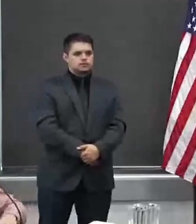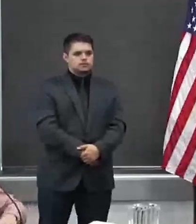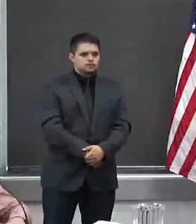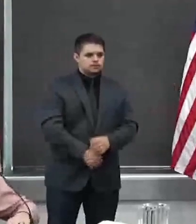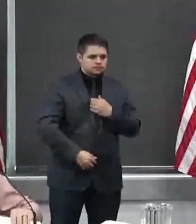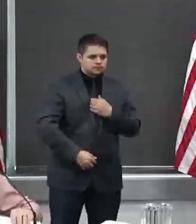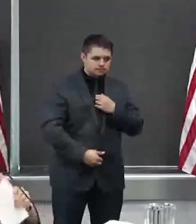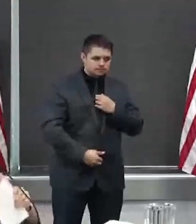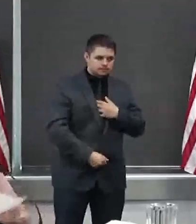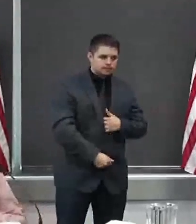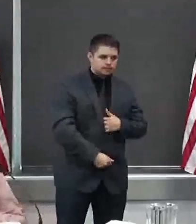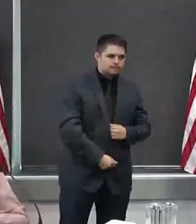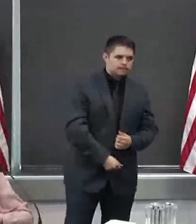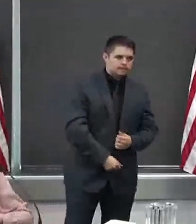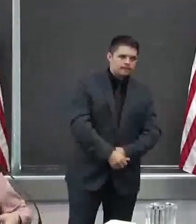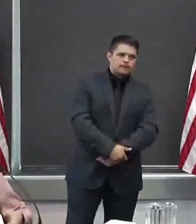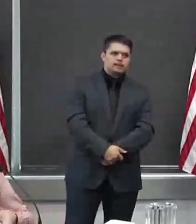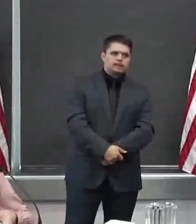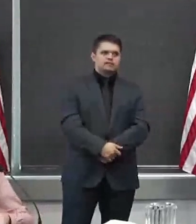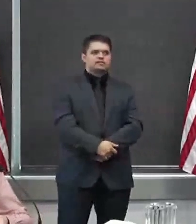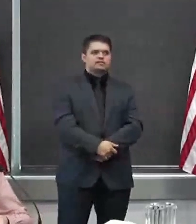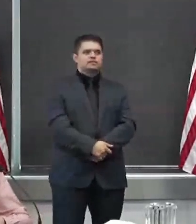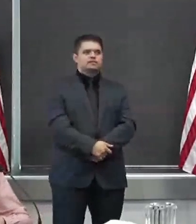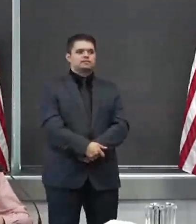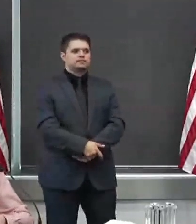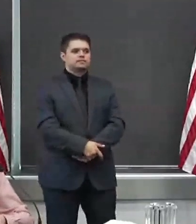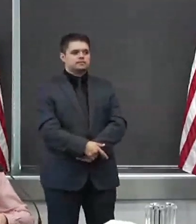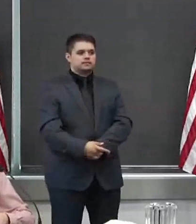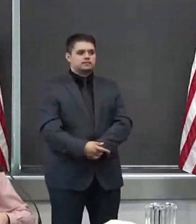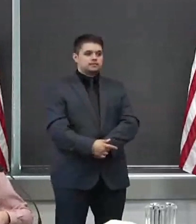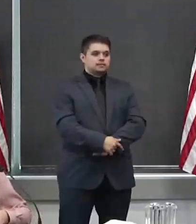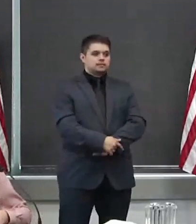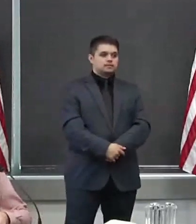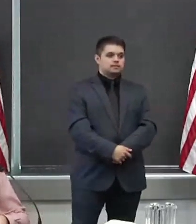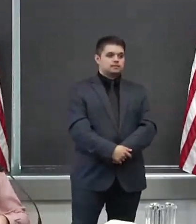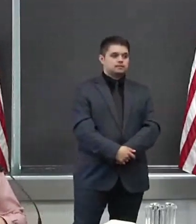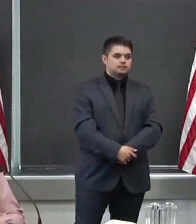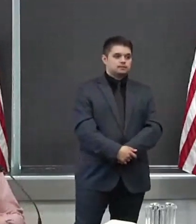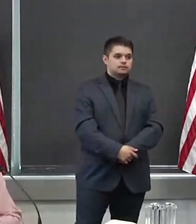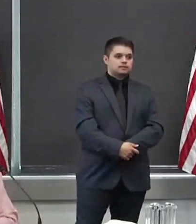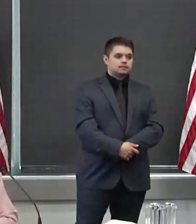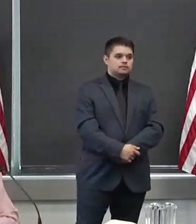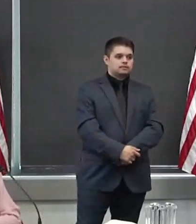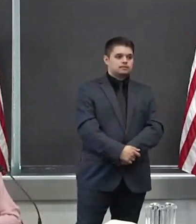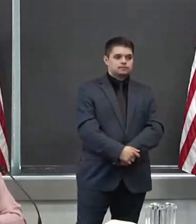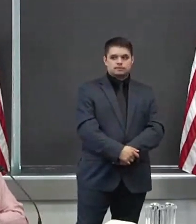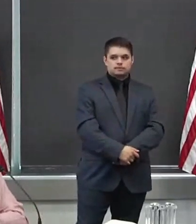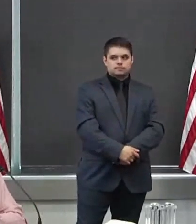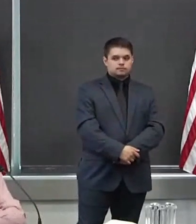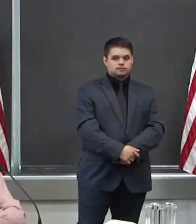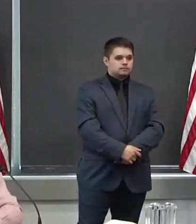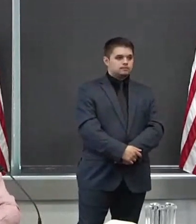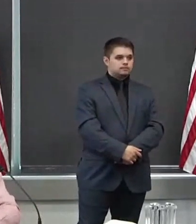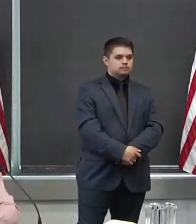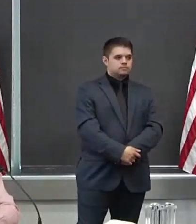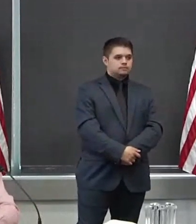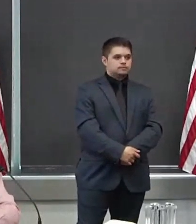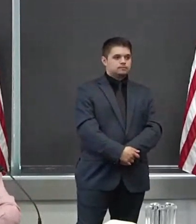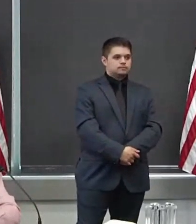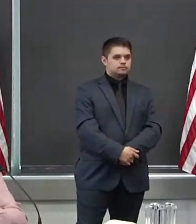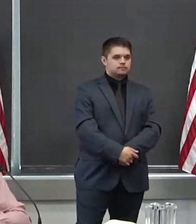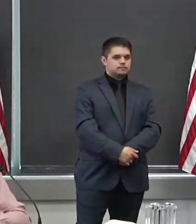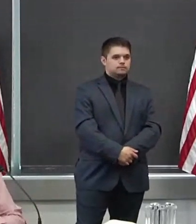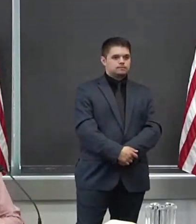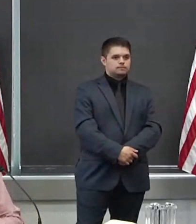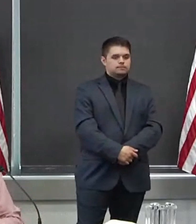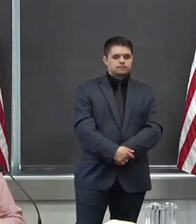the question queue. So please go ahead and start pressing 0 to work with the operator and get on for a question. First up, I believe we have